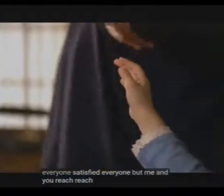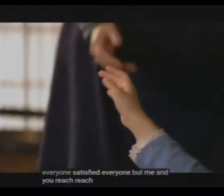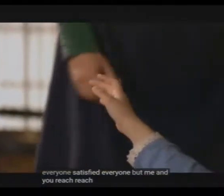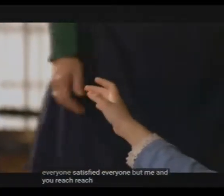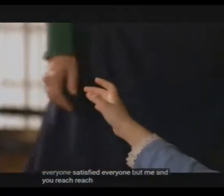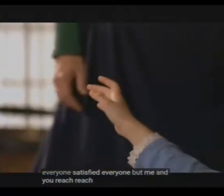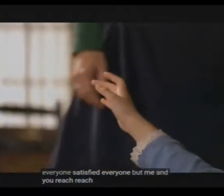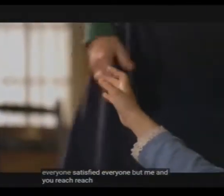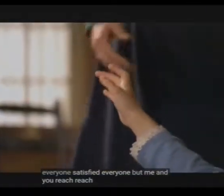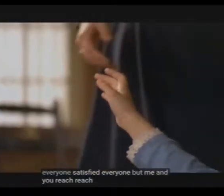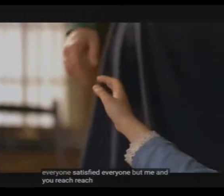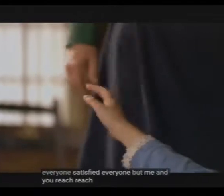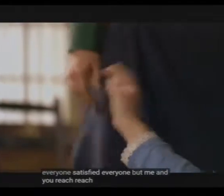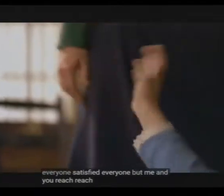Reach!